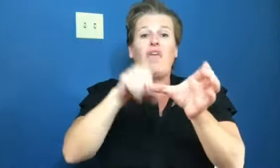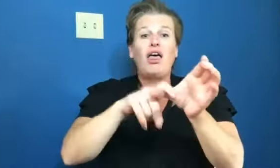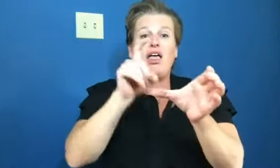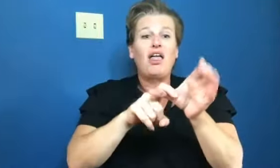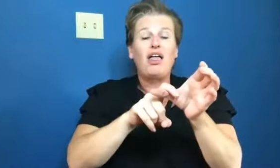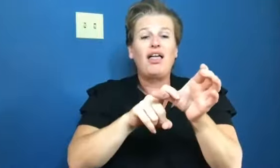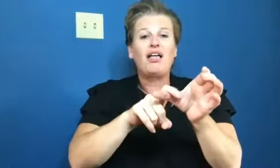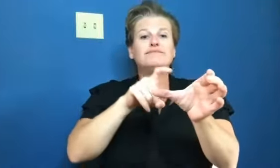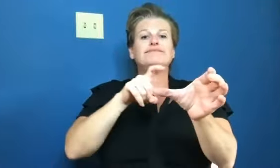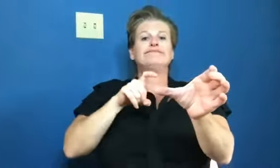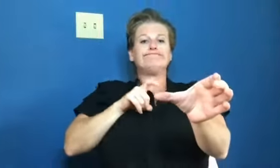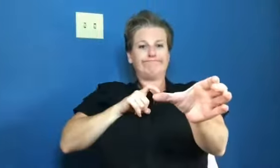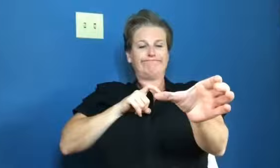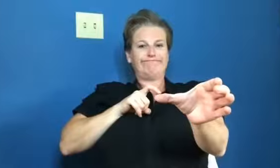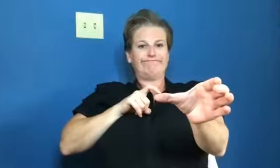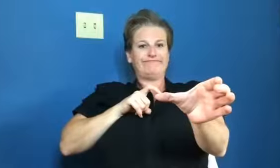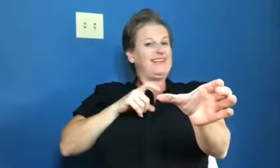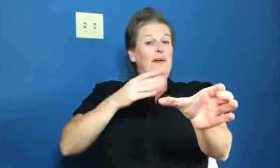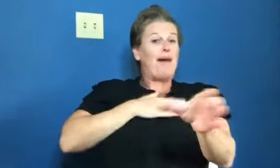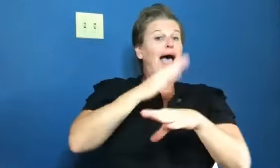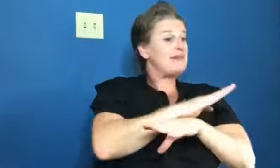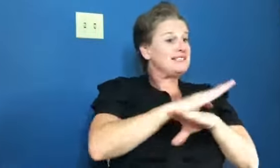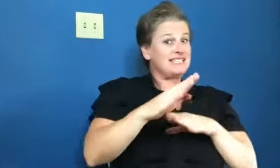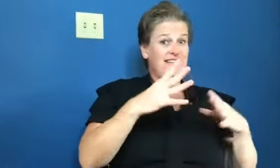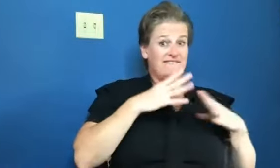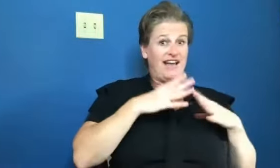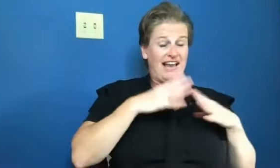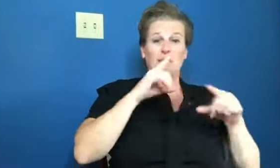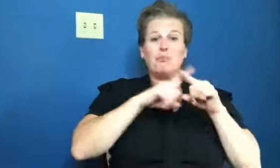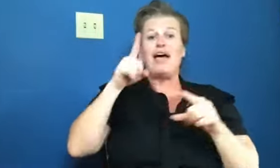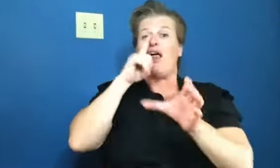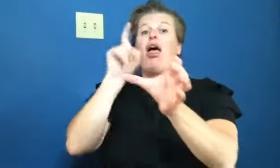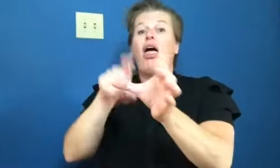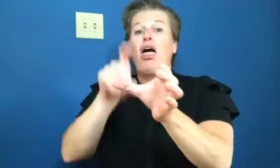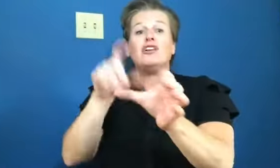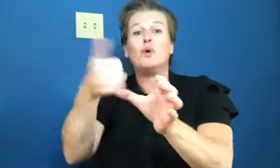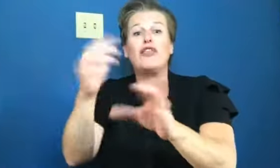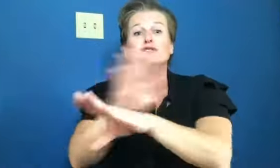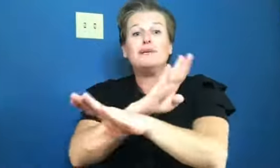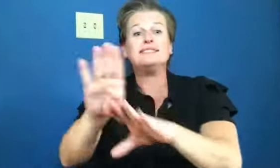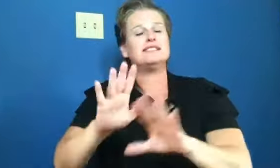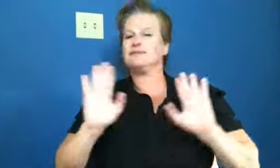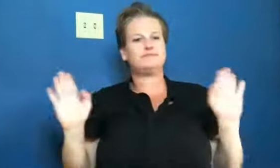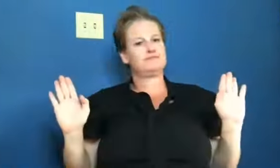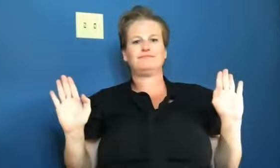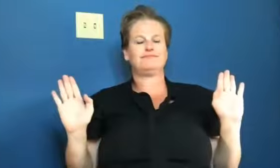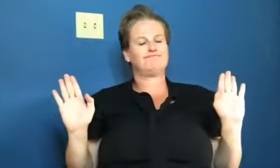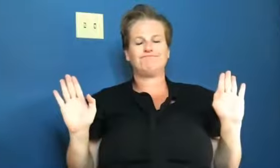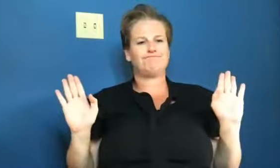my business? And anything outside of my hula hoop is none of my business. She also told me to stop asking questions that I know the answers to,